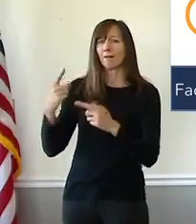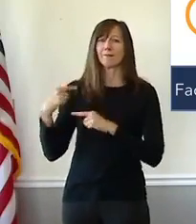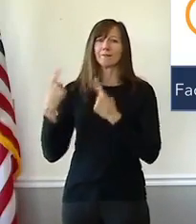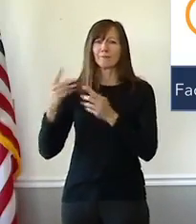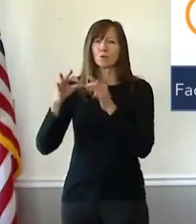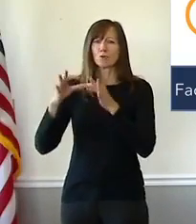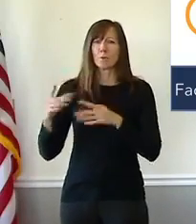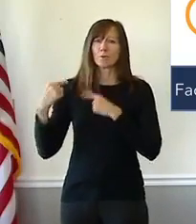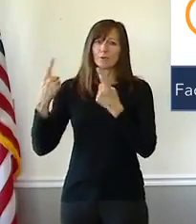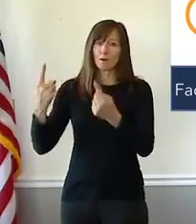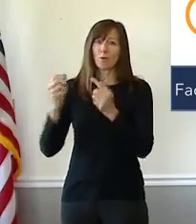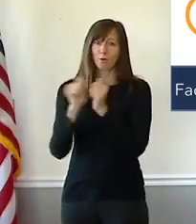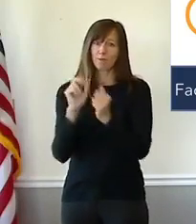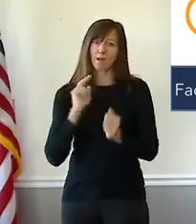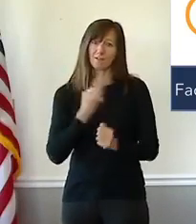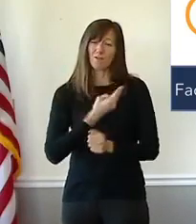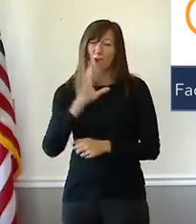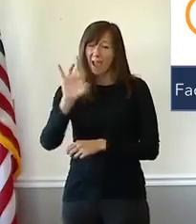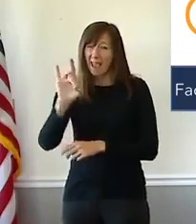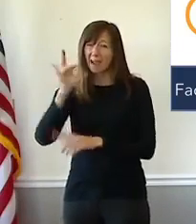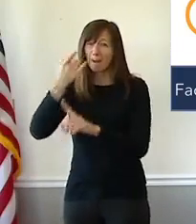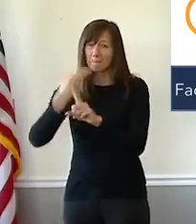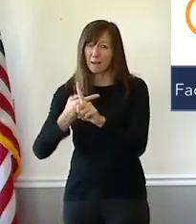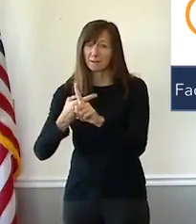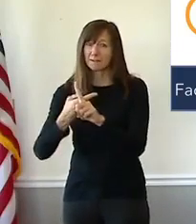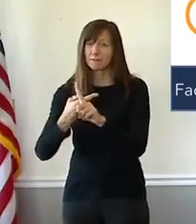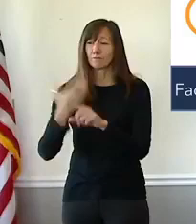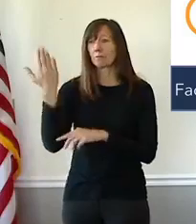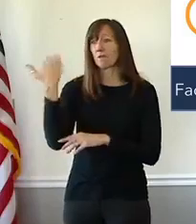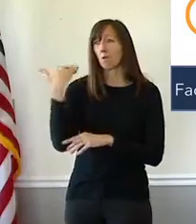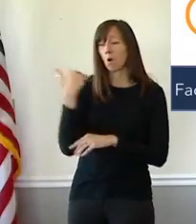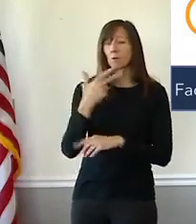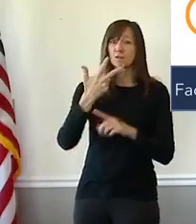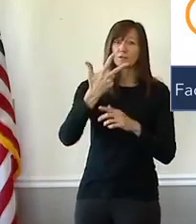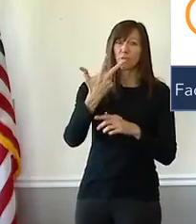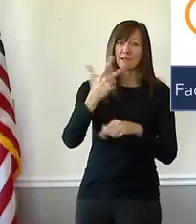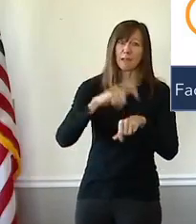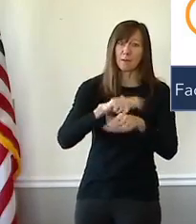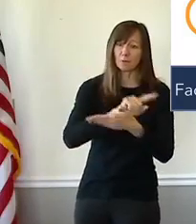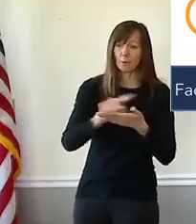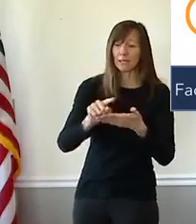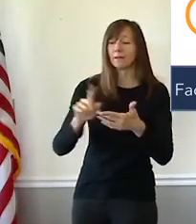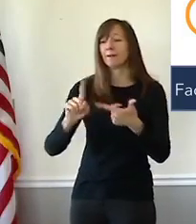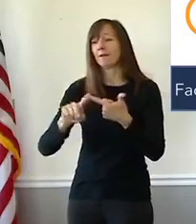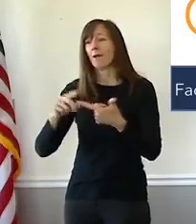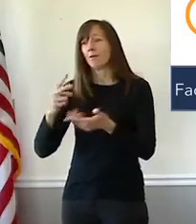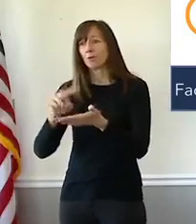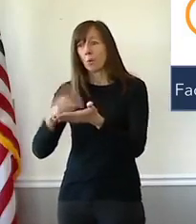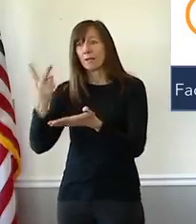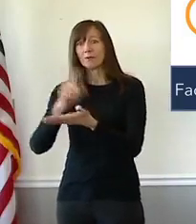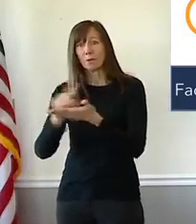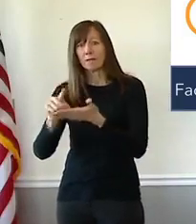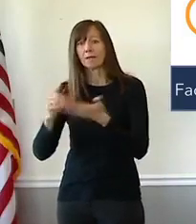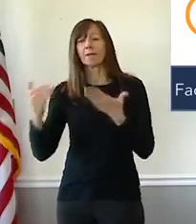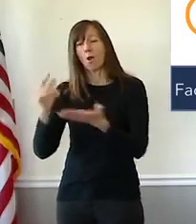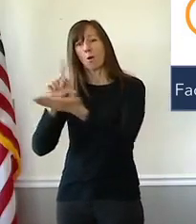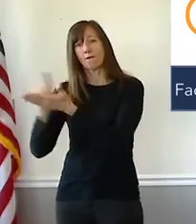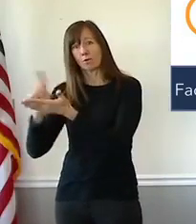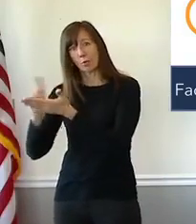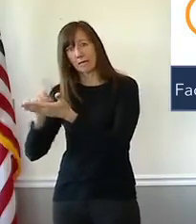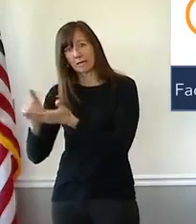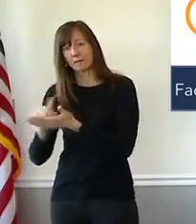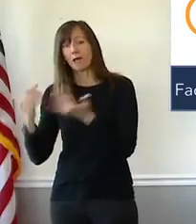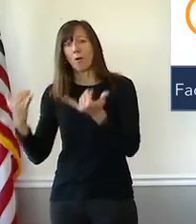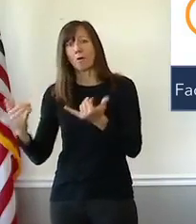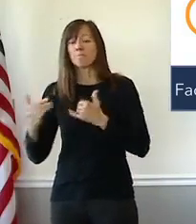for 8 months. For a while, it was 3 times a week, then it was 2 times a week, and then it's been every week. And I don't